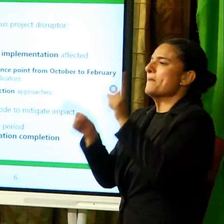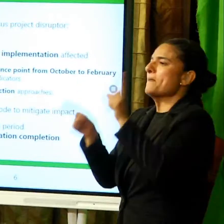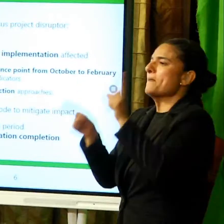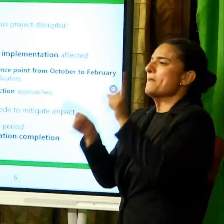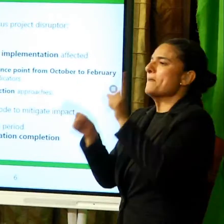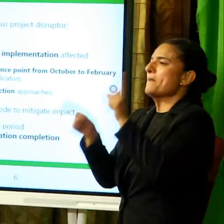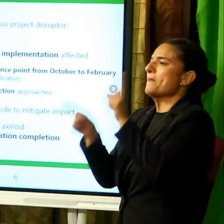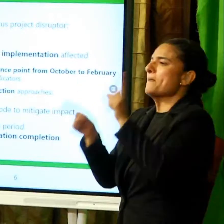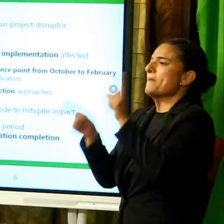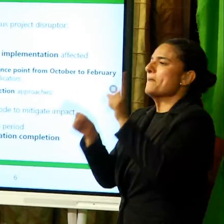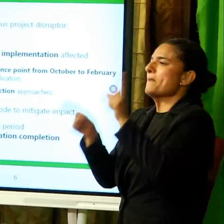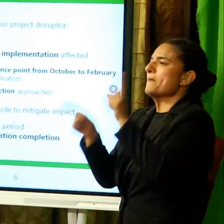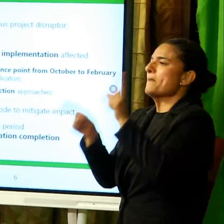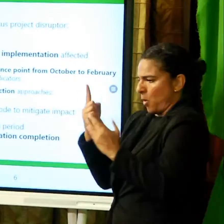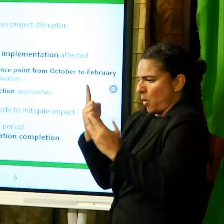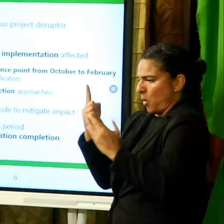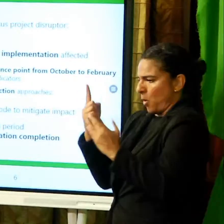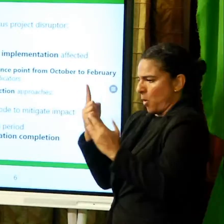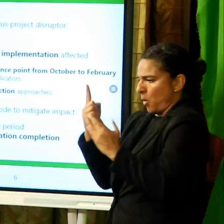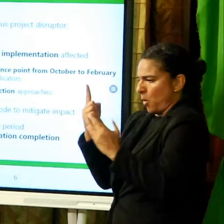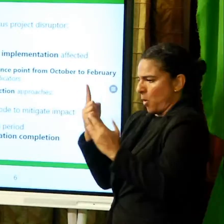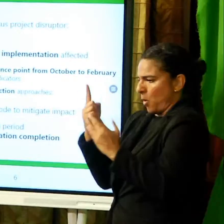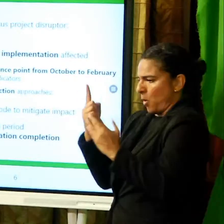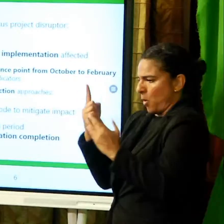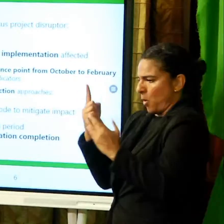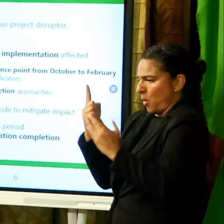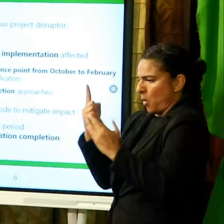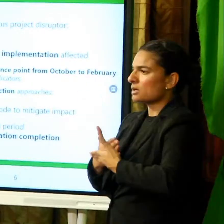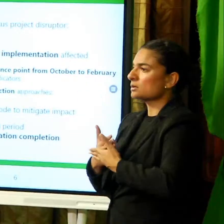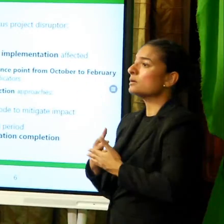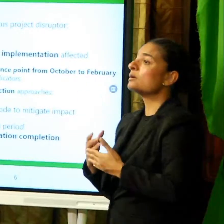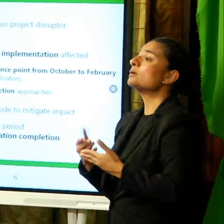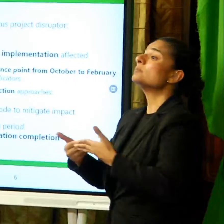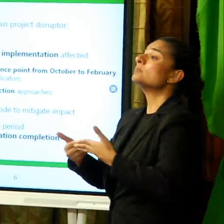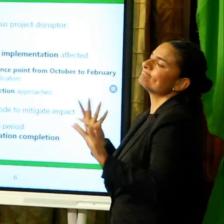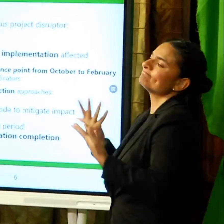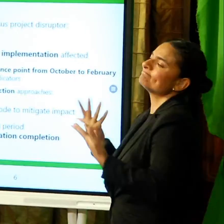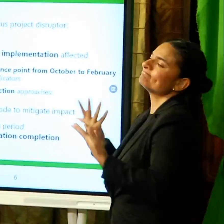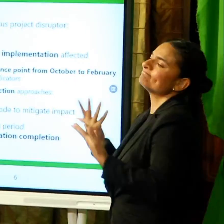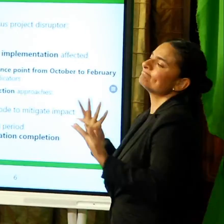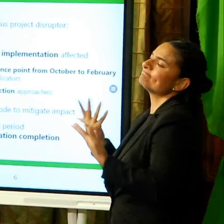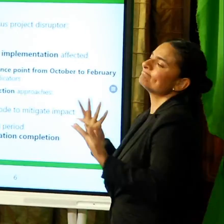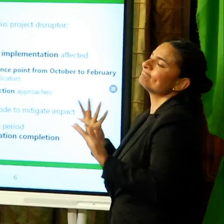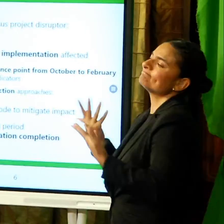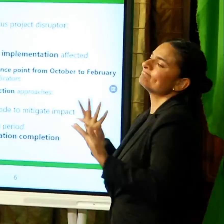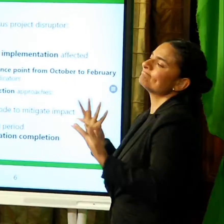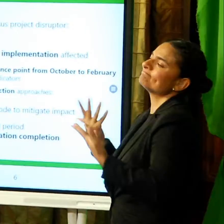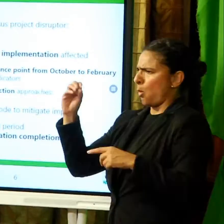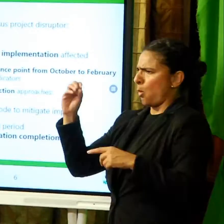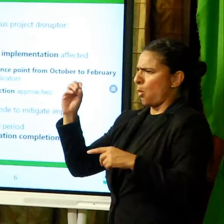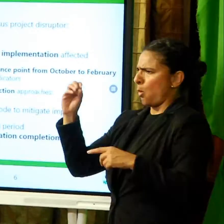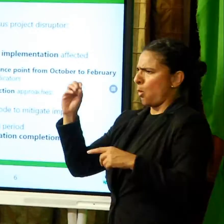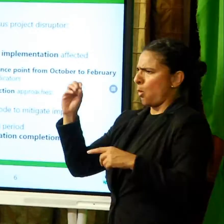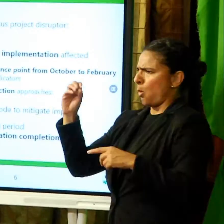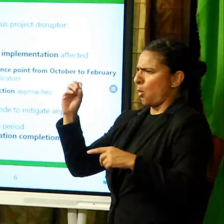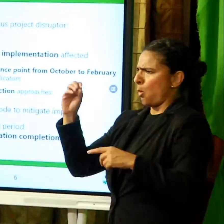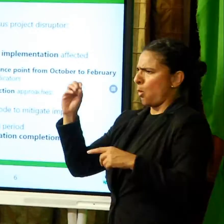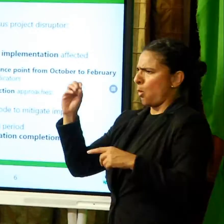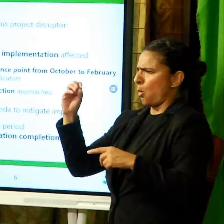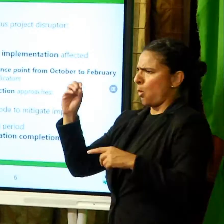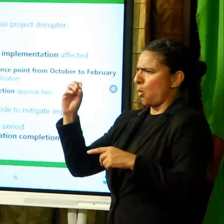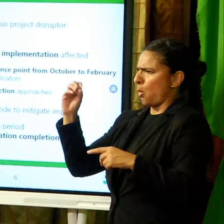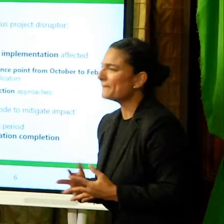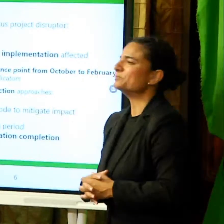there are so many challenges. October was chosen largely because we know the provinces where they are schooling